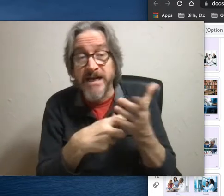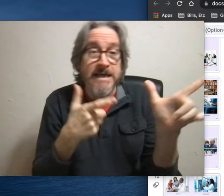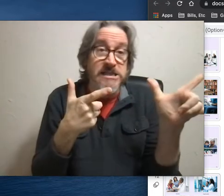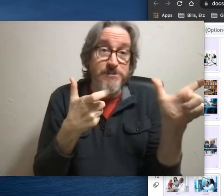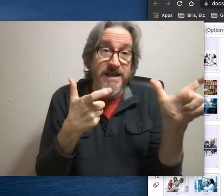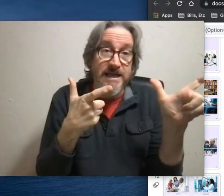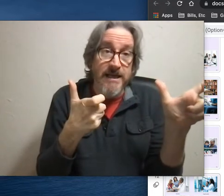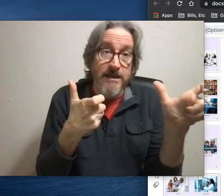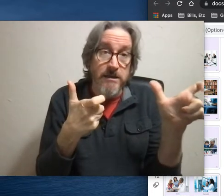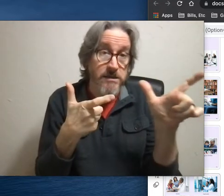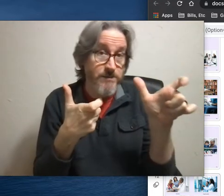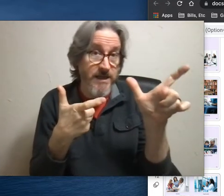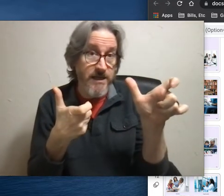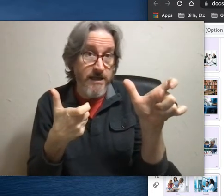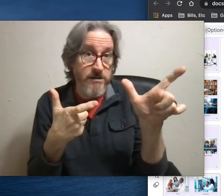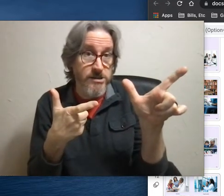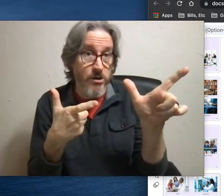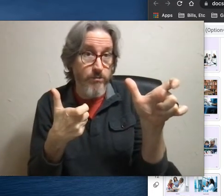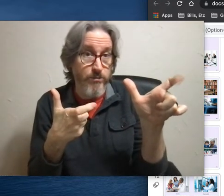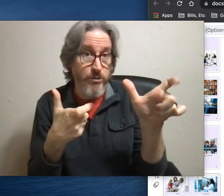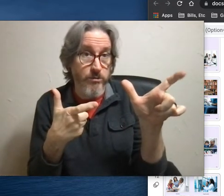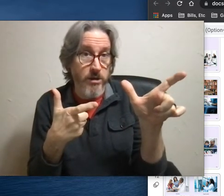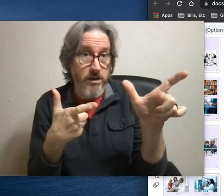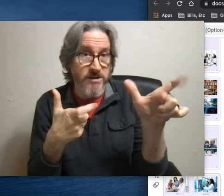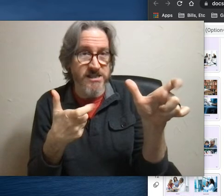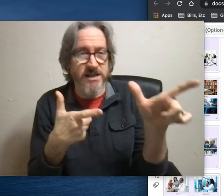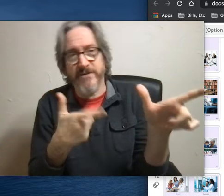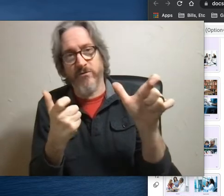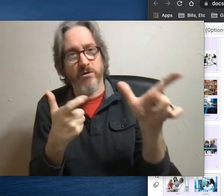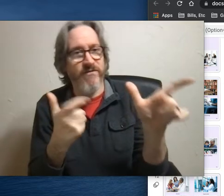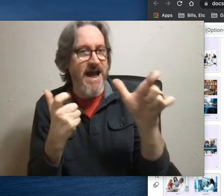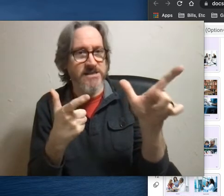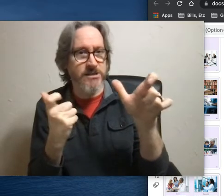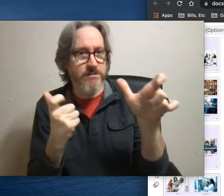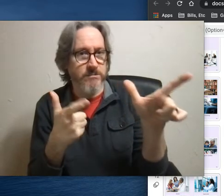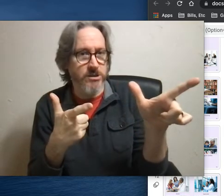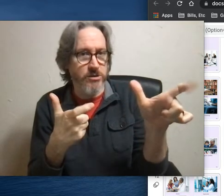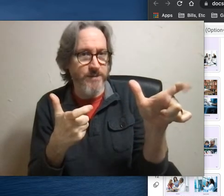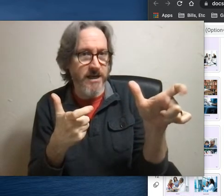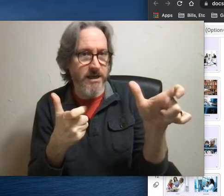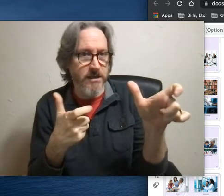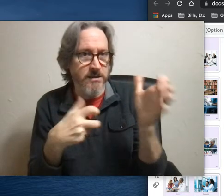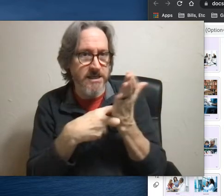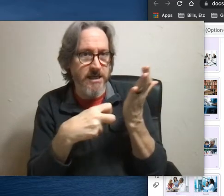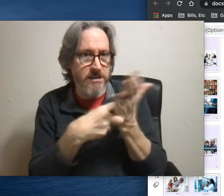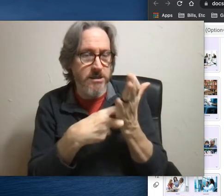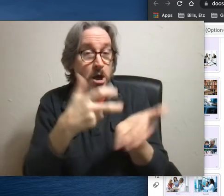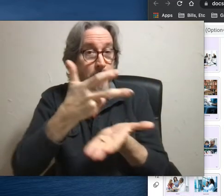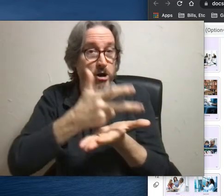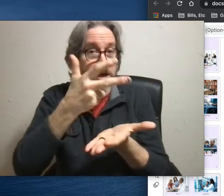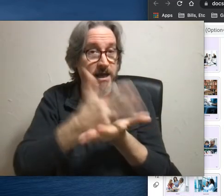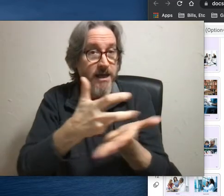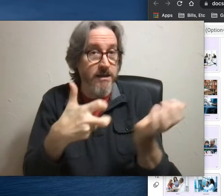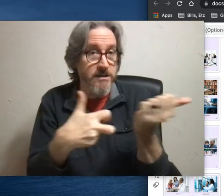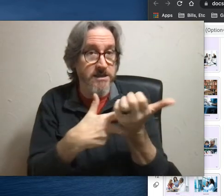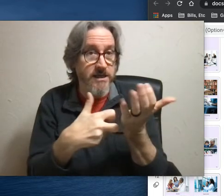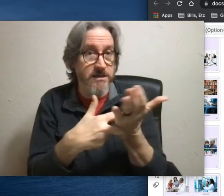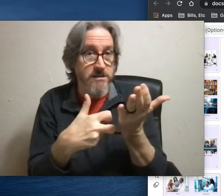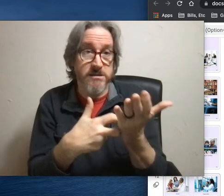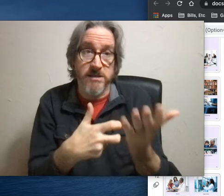speeding. So this is like for fast So speeding ticket,